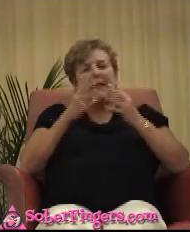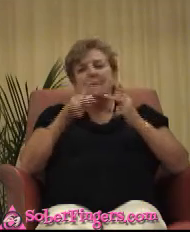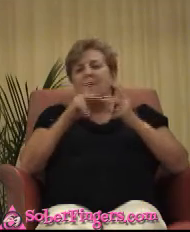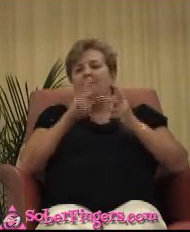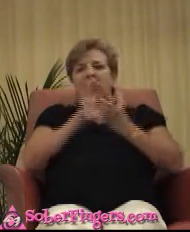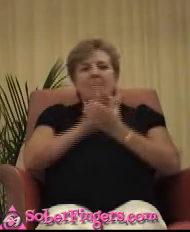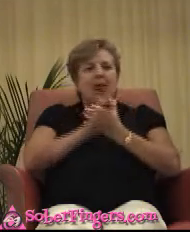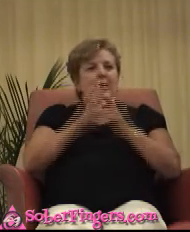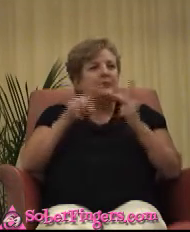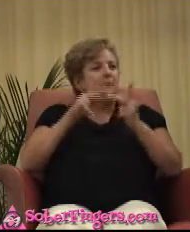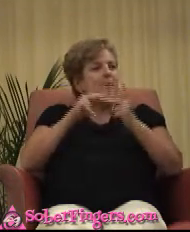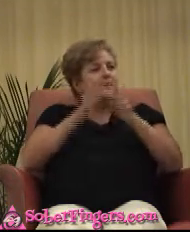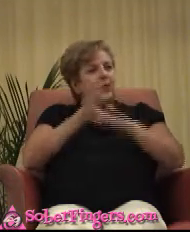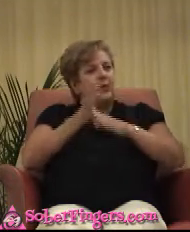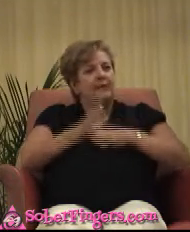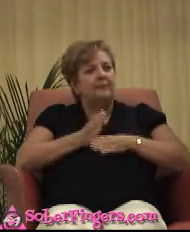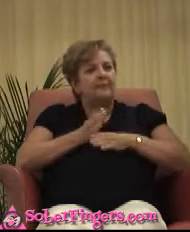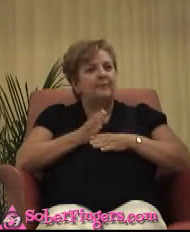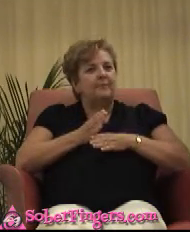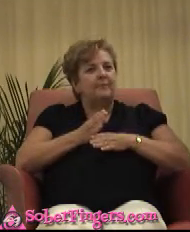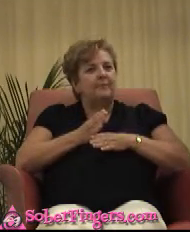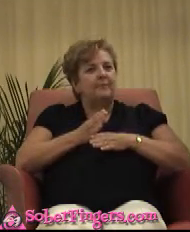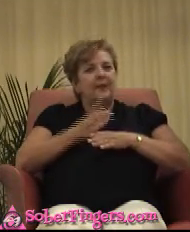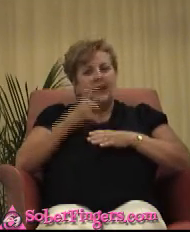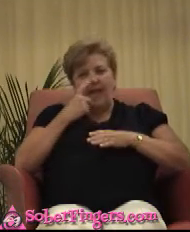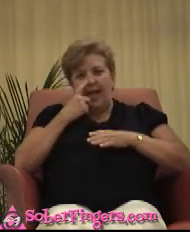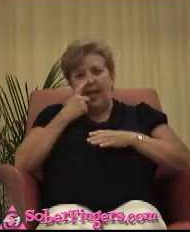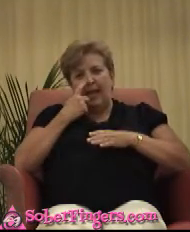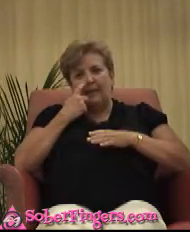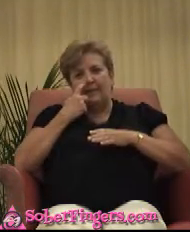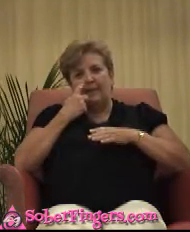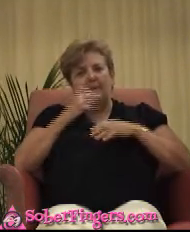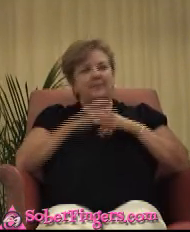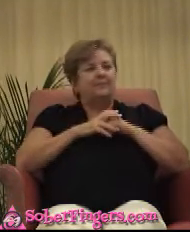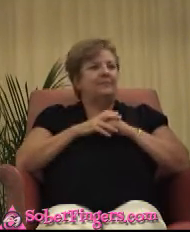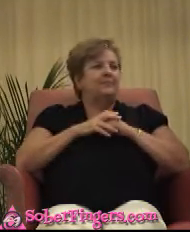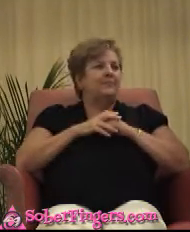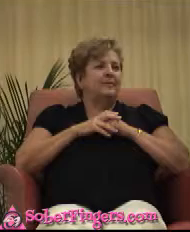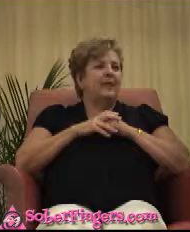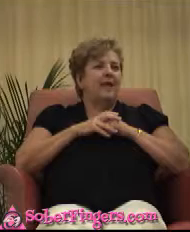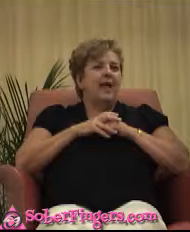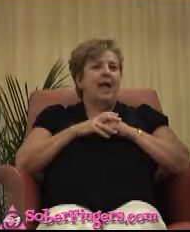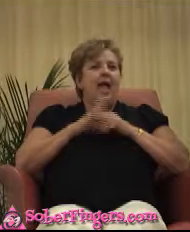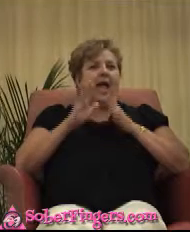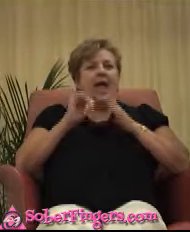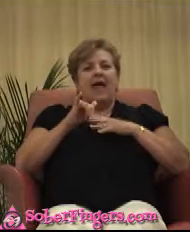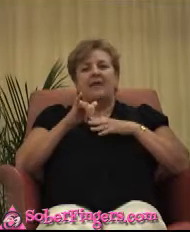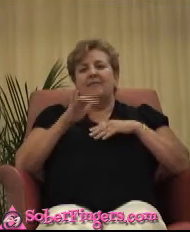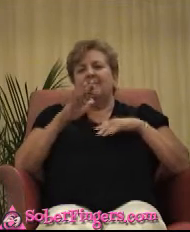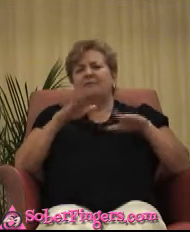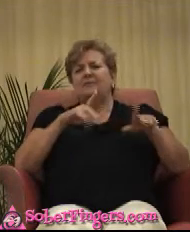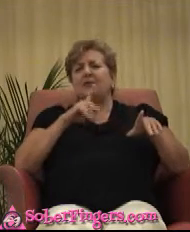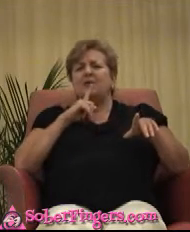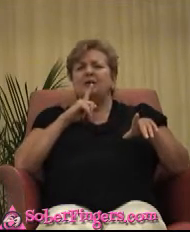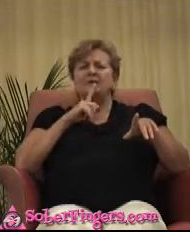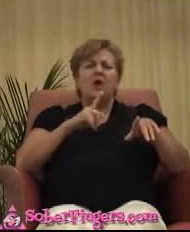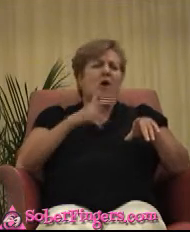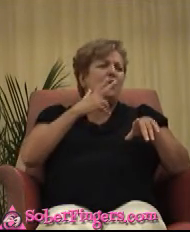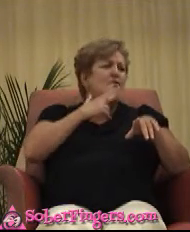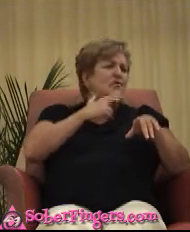course, didn't know what little girls do with their dads. And she just immediately became the center of my universe. She was my sunshine. She couldn't walk past me